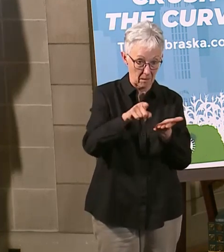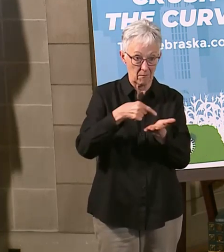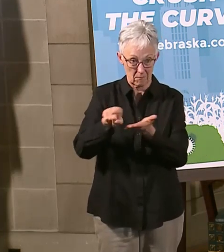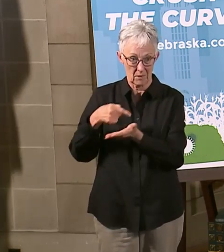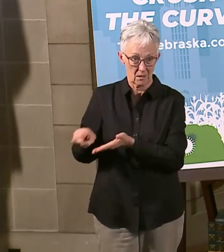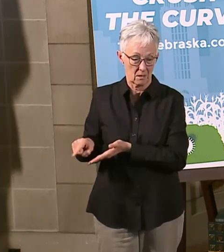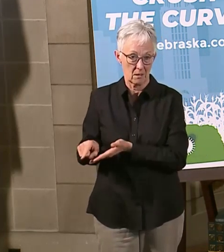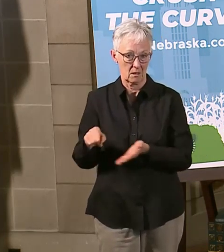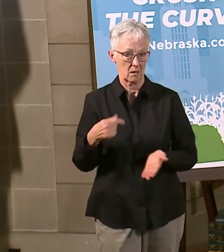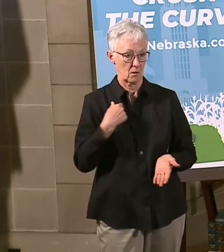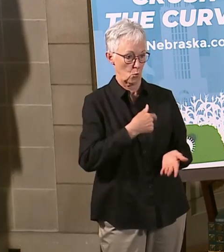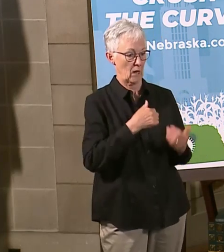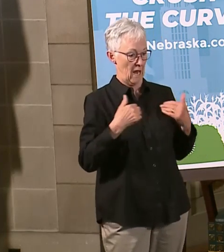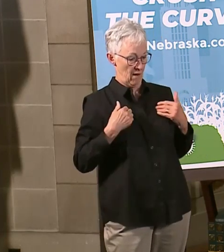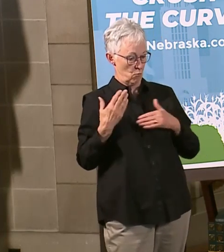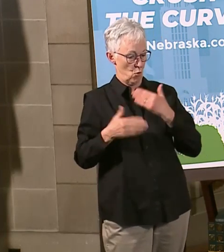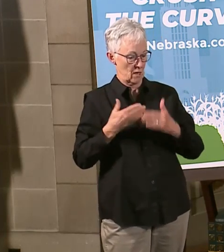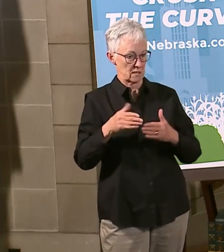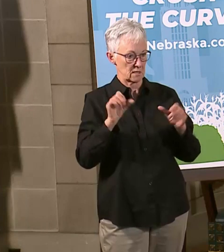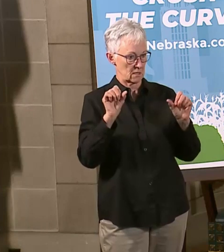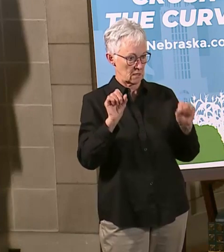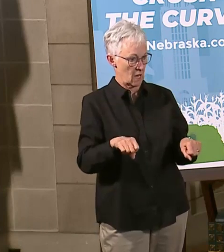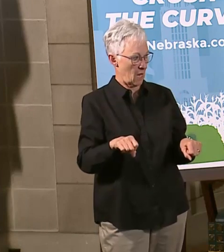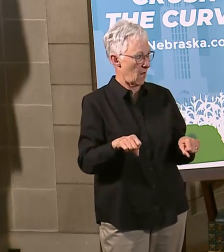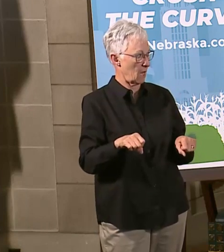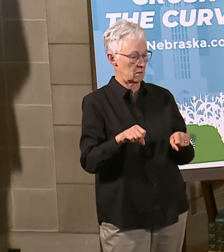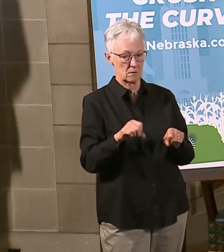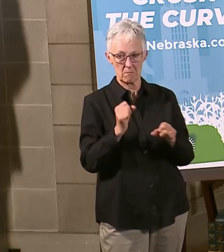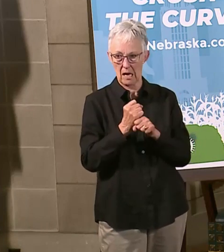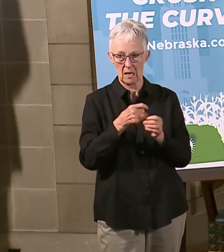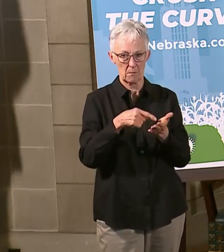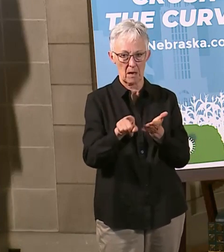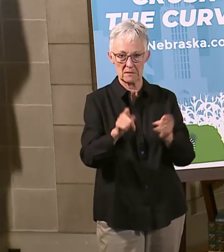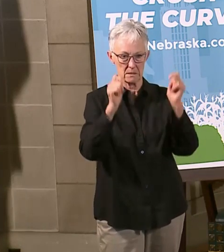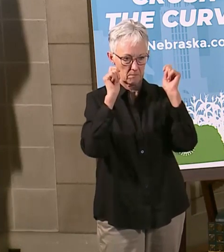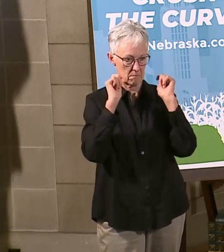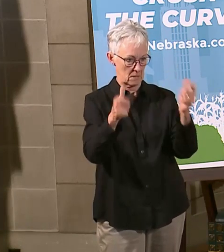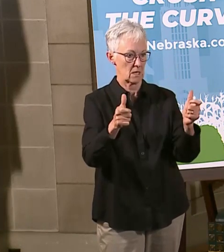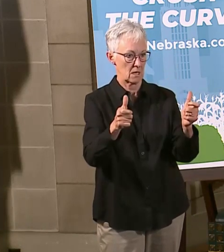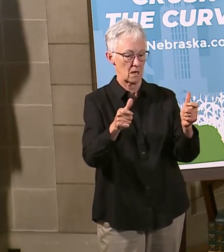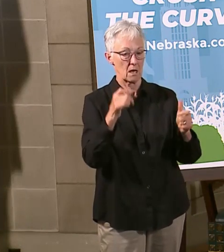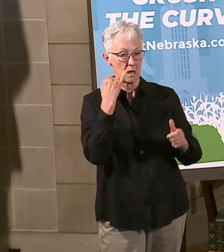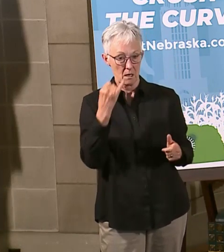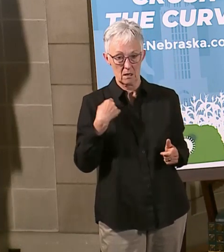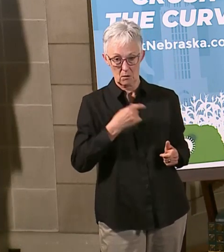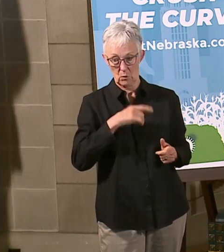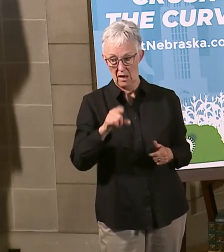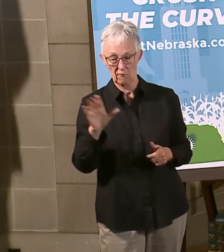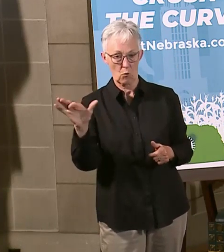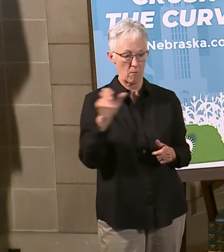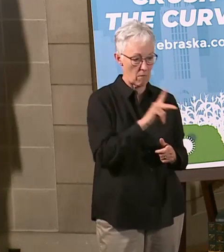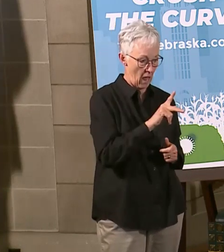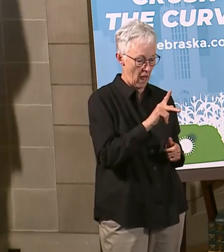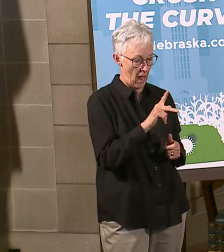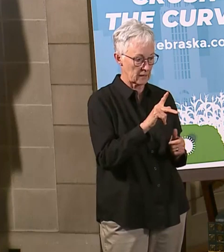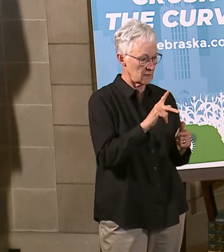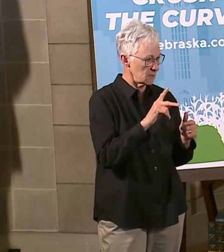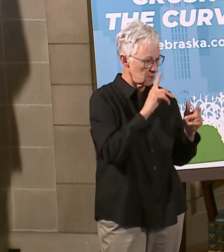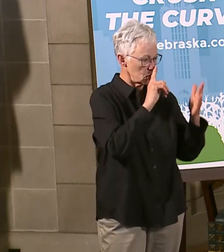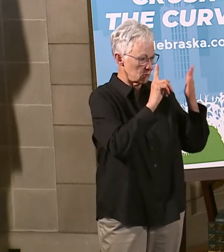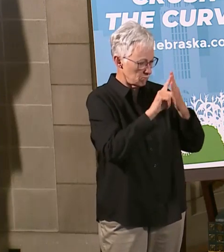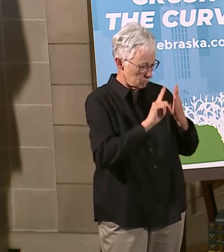immediately. And if we have to go back and redetermine eligibility, we will do that, but if anyone is initially eligible at all,